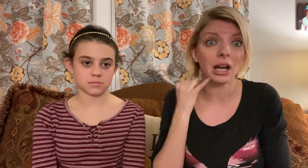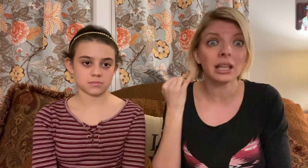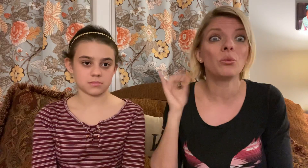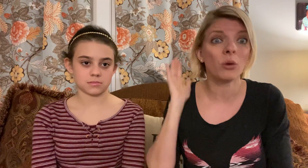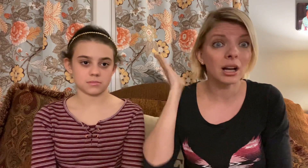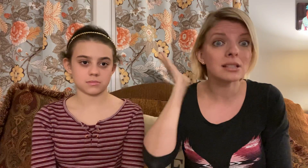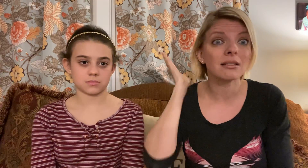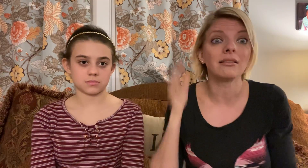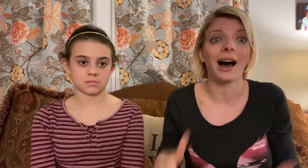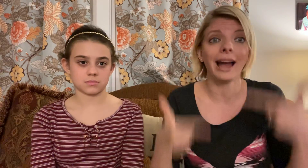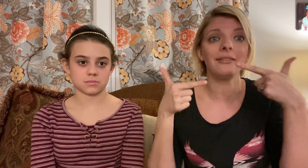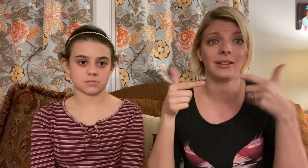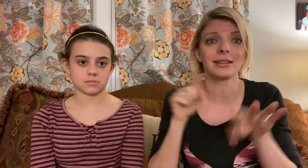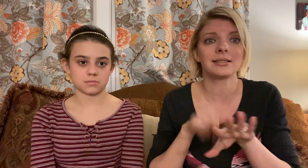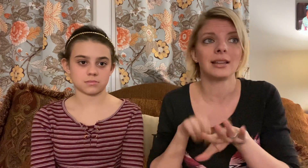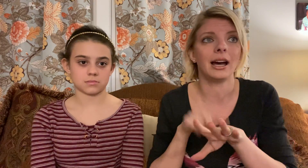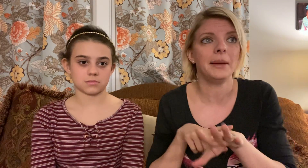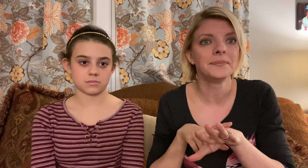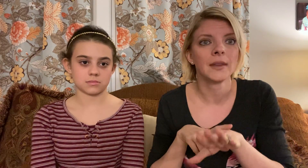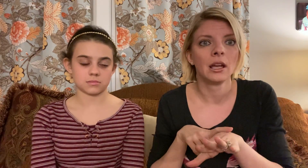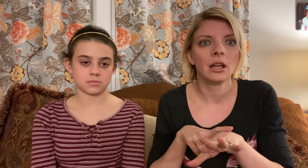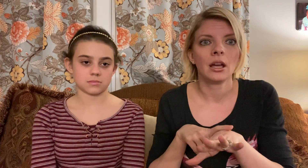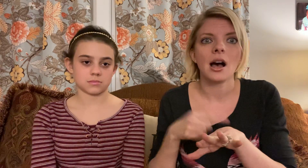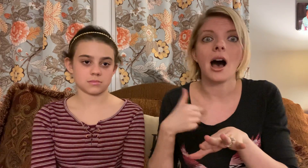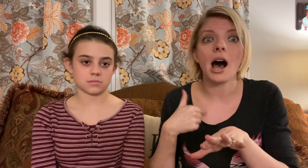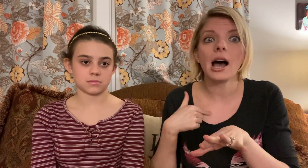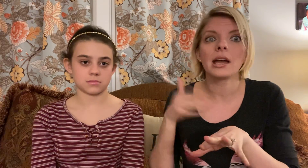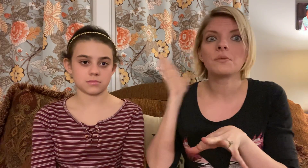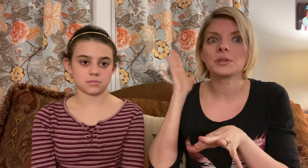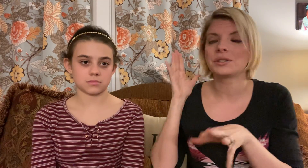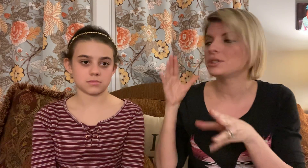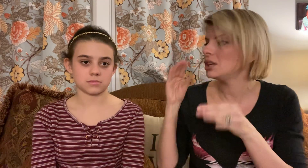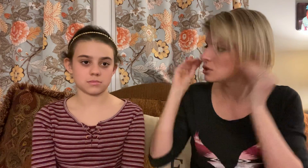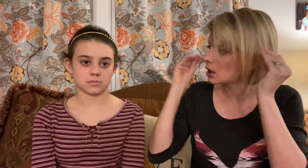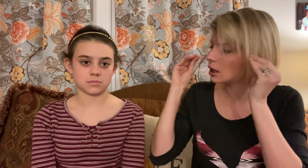Jackie was alive at this time. I was teaching